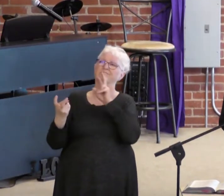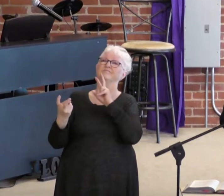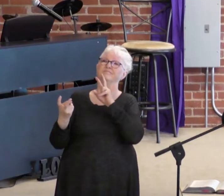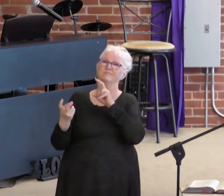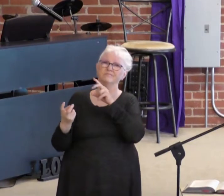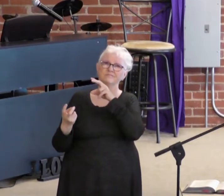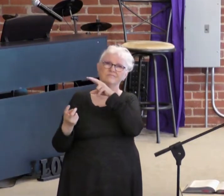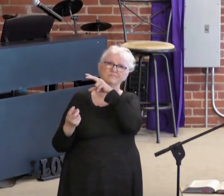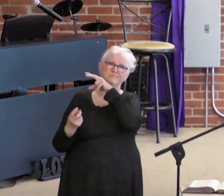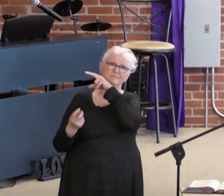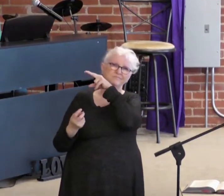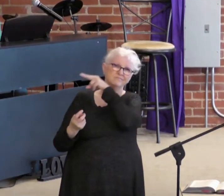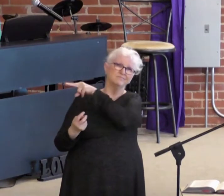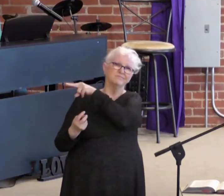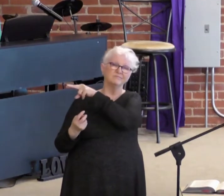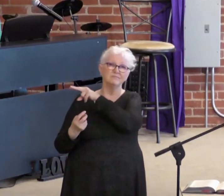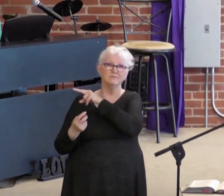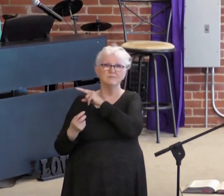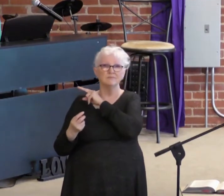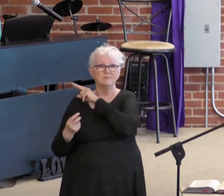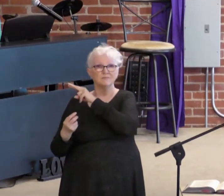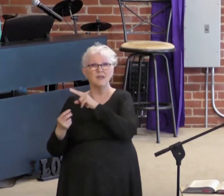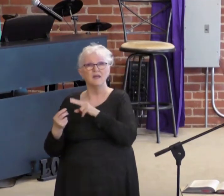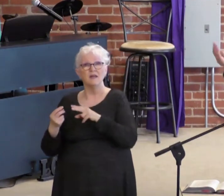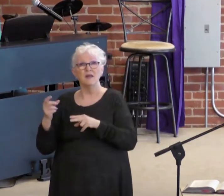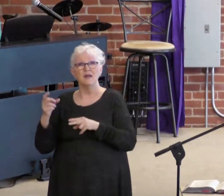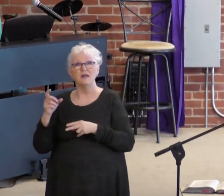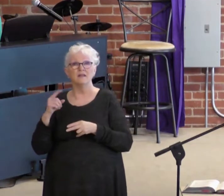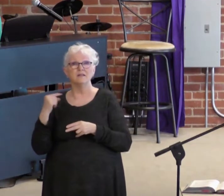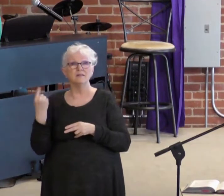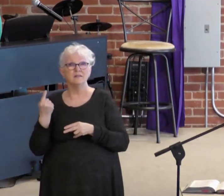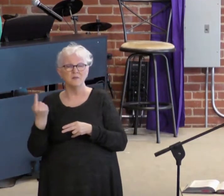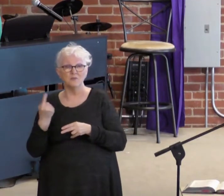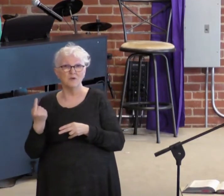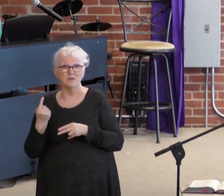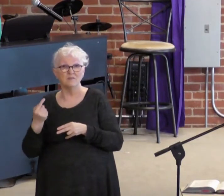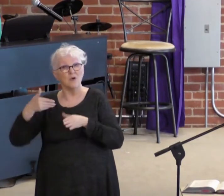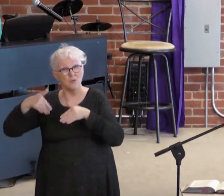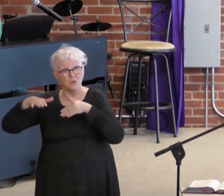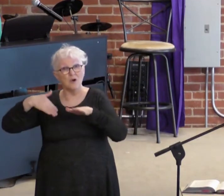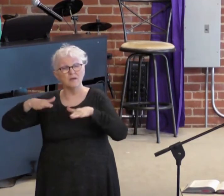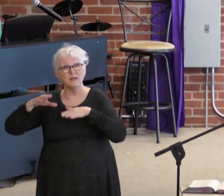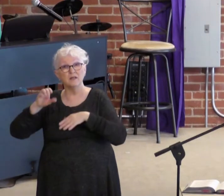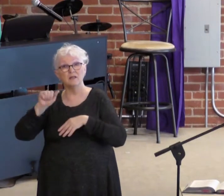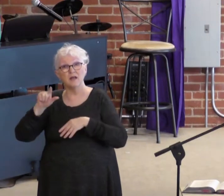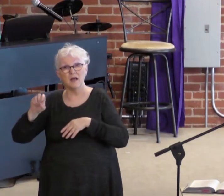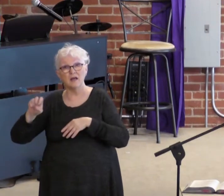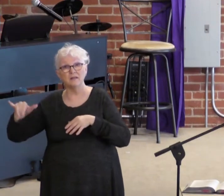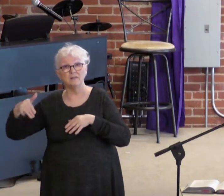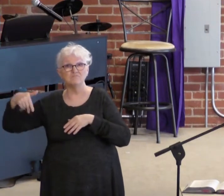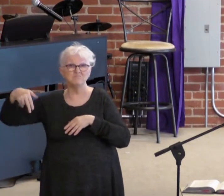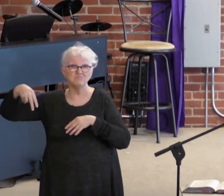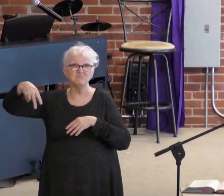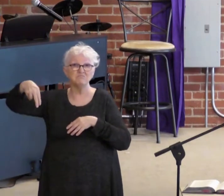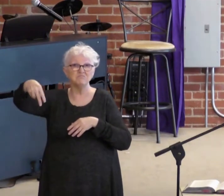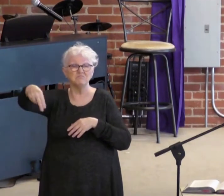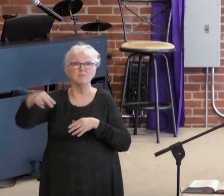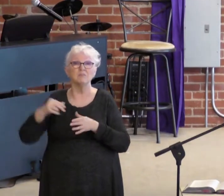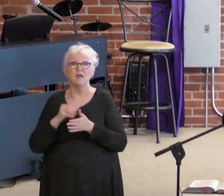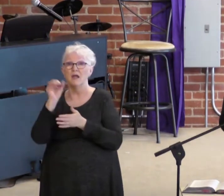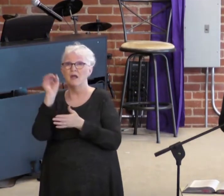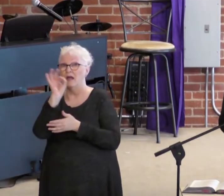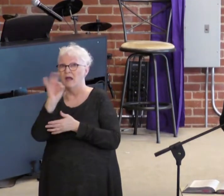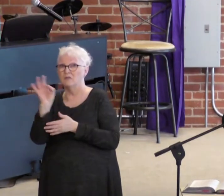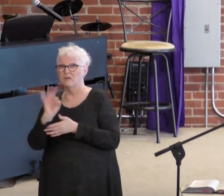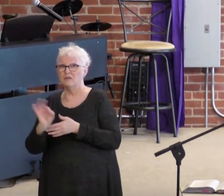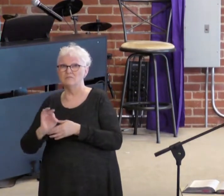I walk by there for the last year, that someone walking in the alley had written on there. And by the way,